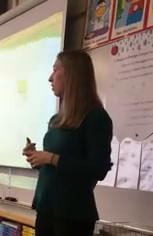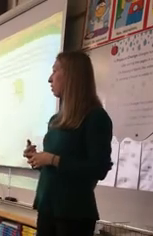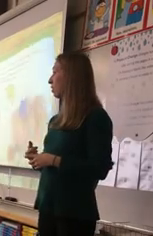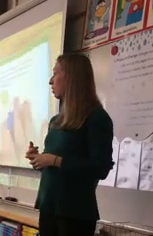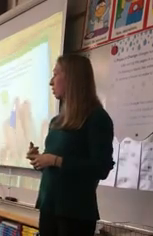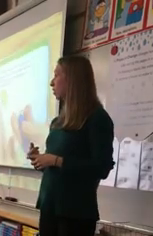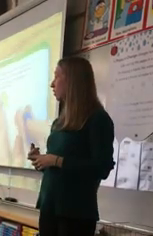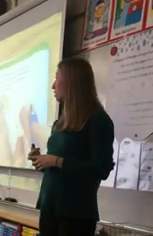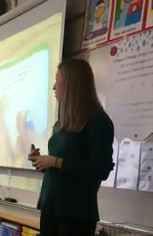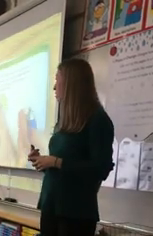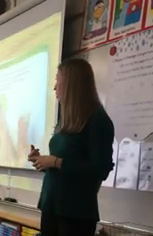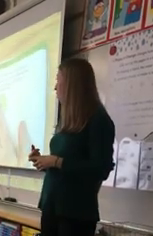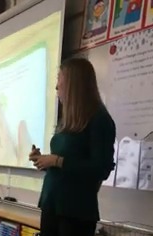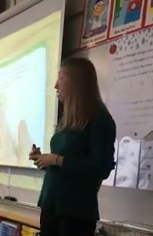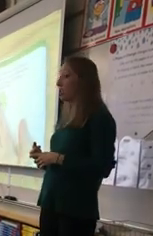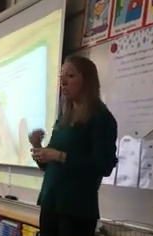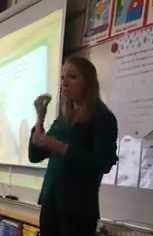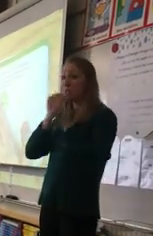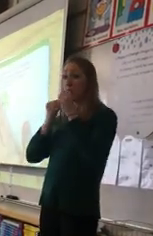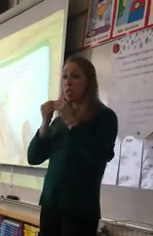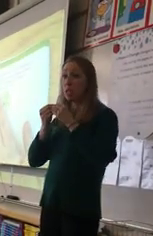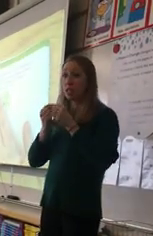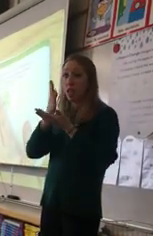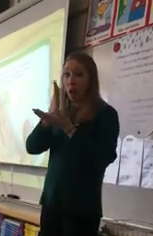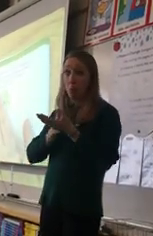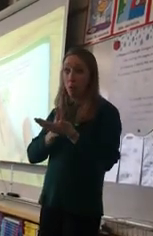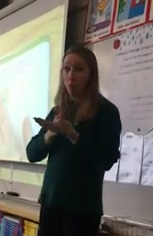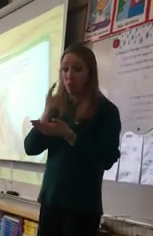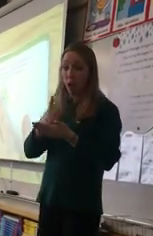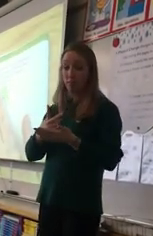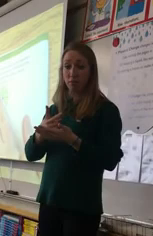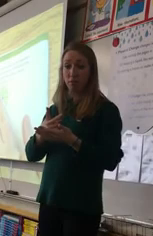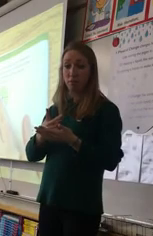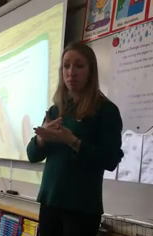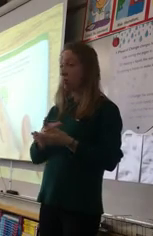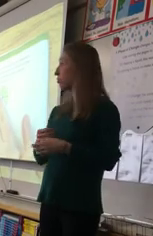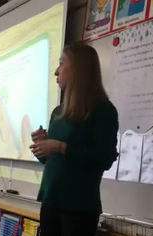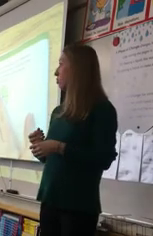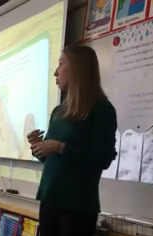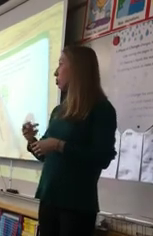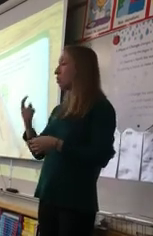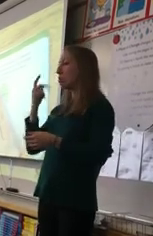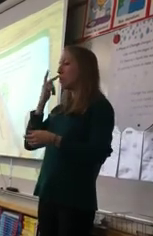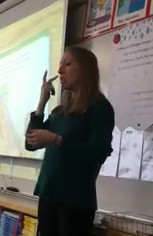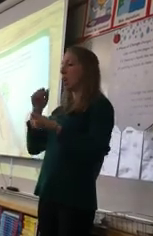this is all that's left over, okay? But in order to tell how much he eats of the whole